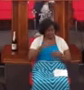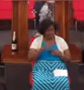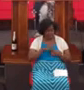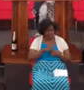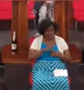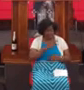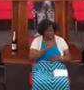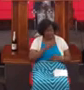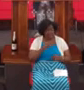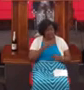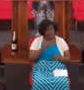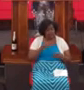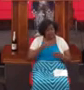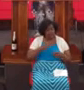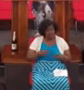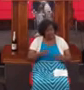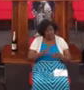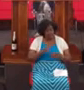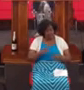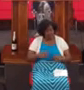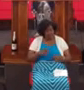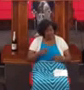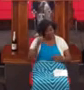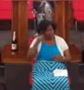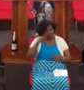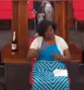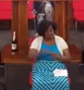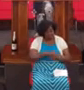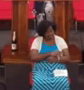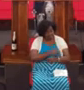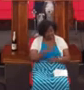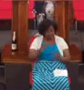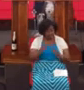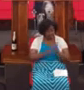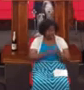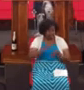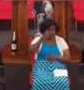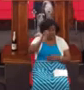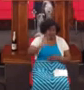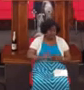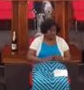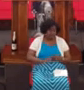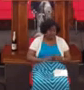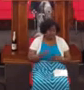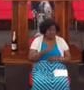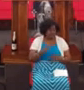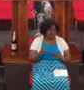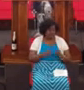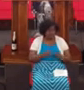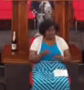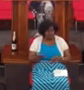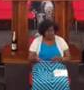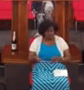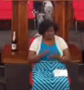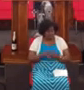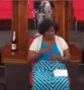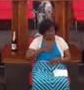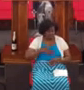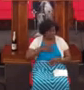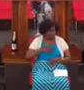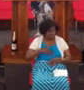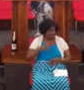His primary function in life was to fulfill the will of God. And to do the things that please